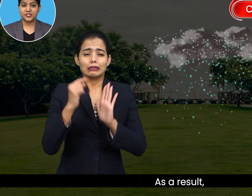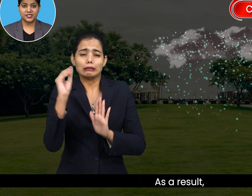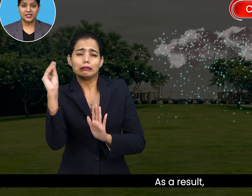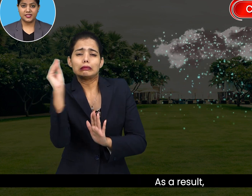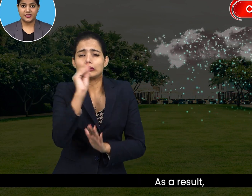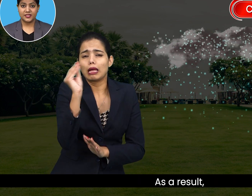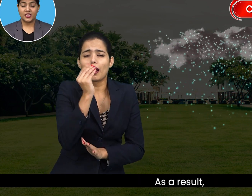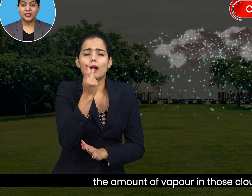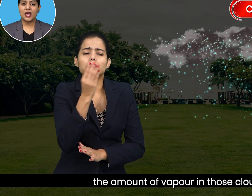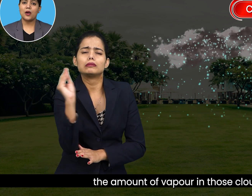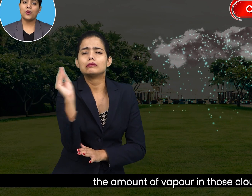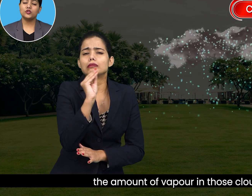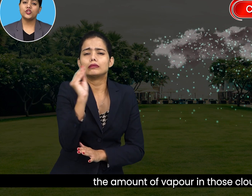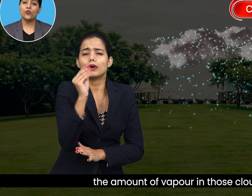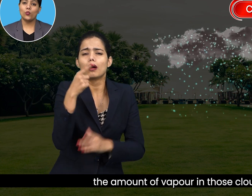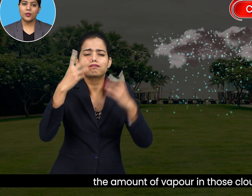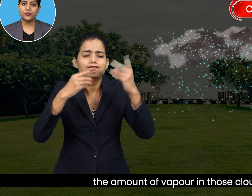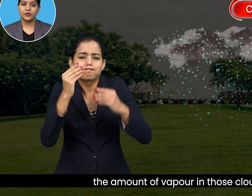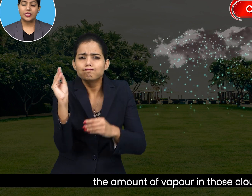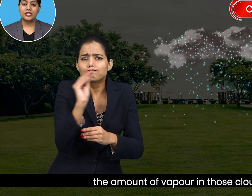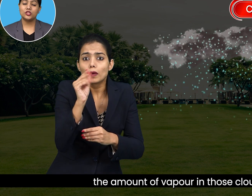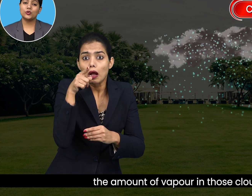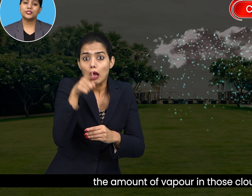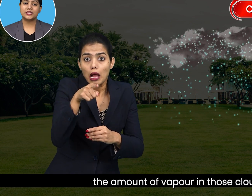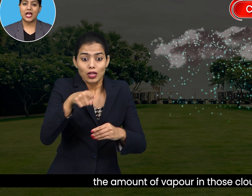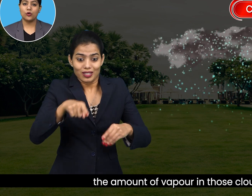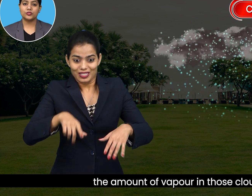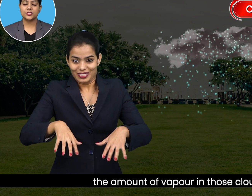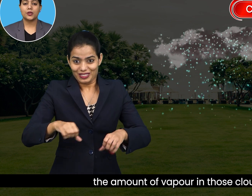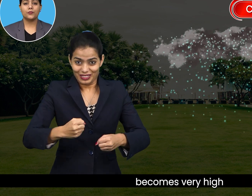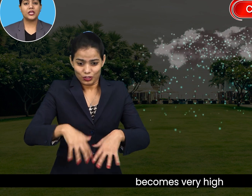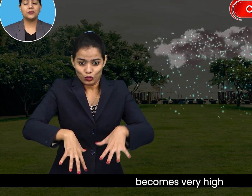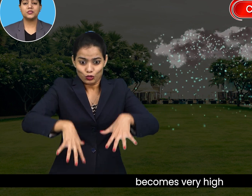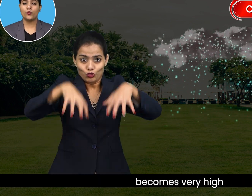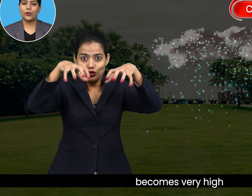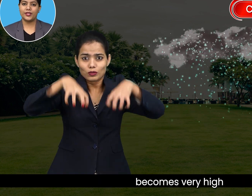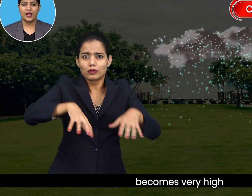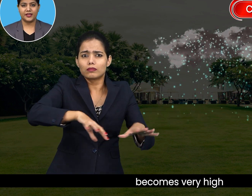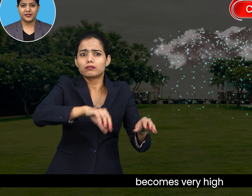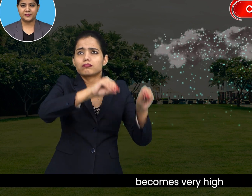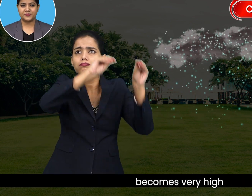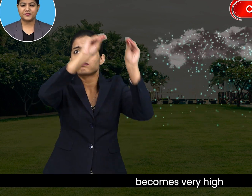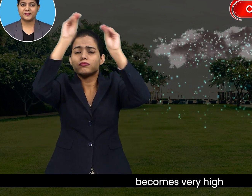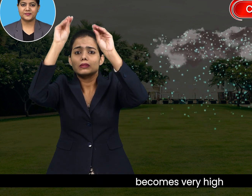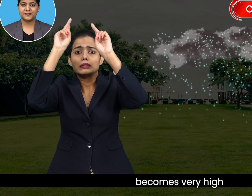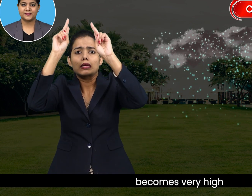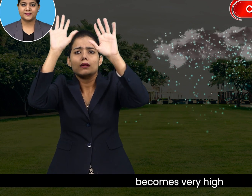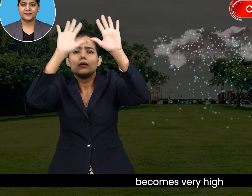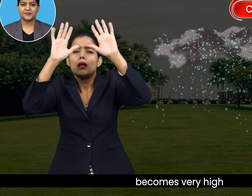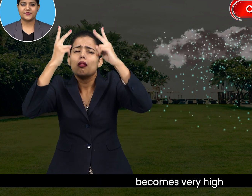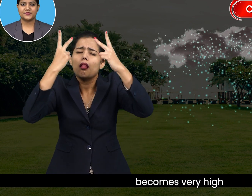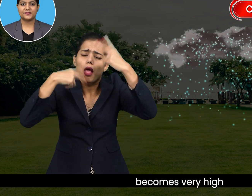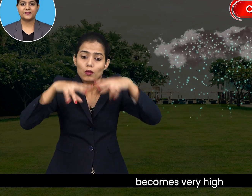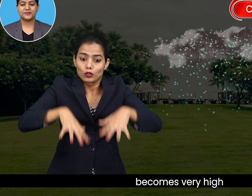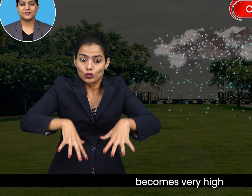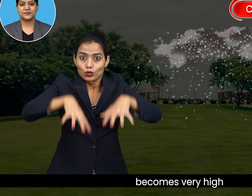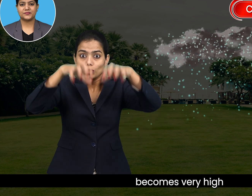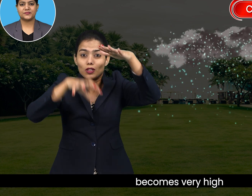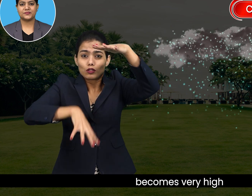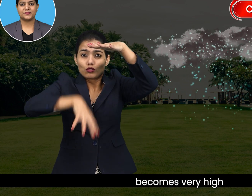As a result, the amount of vapor in those clouds becomes very high.